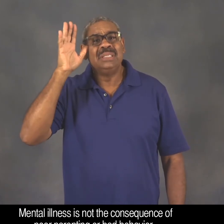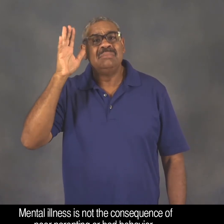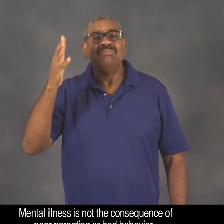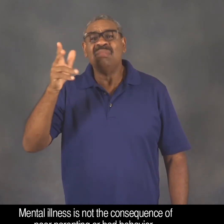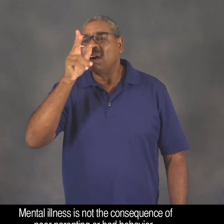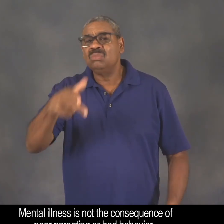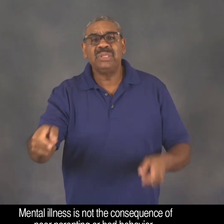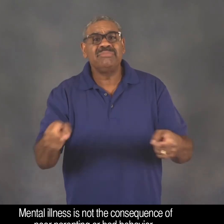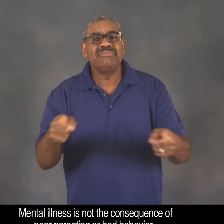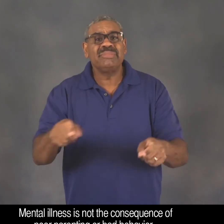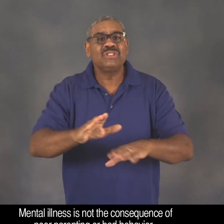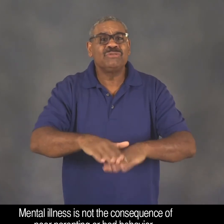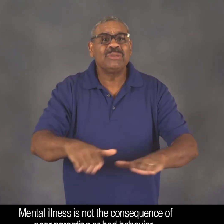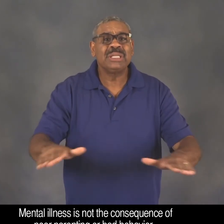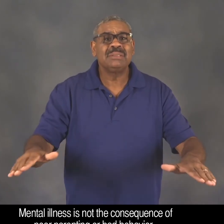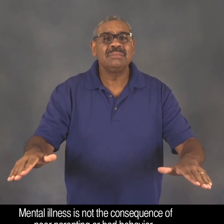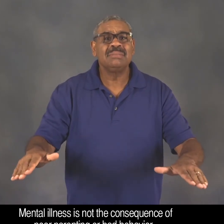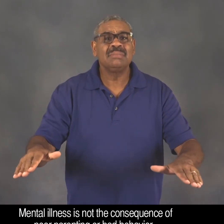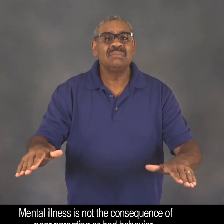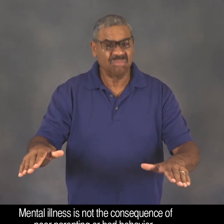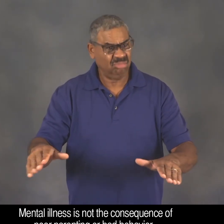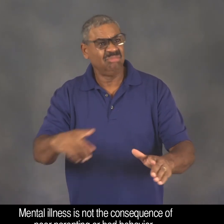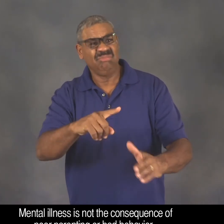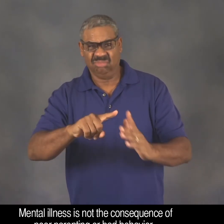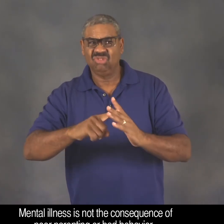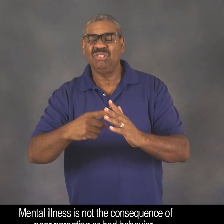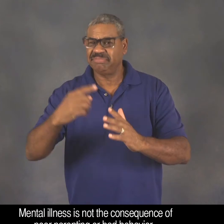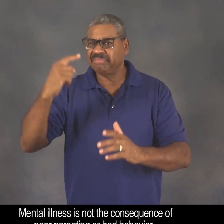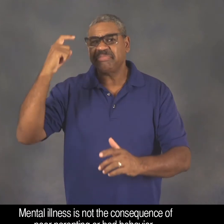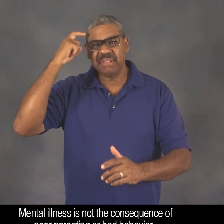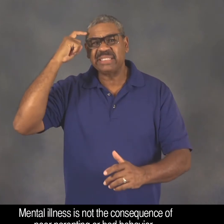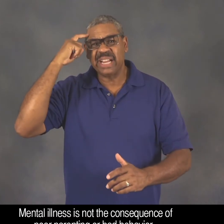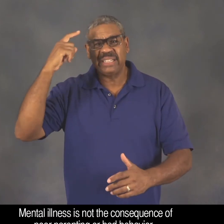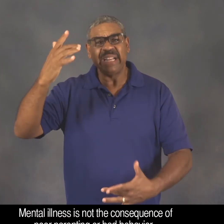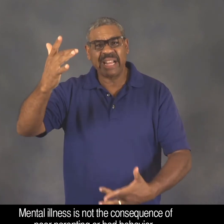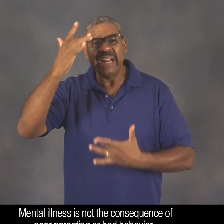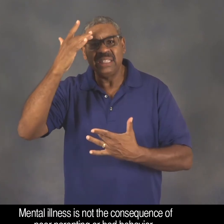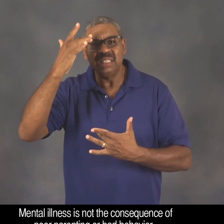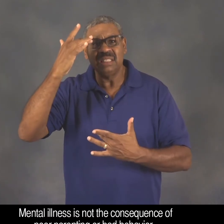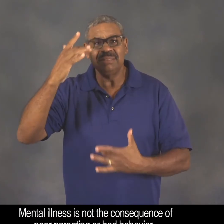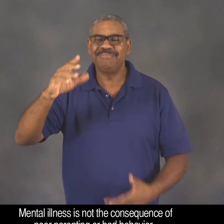Mental illness is not the consequence of poor parenting or bad behavior.